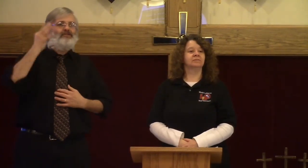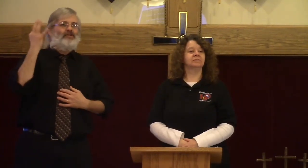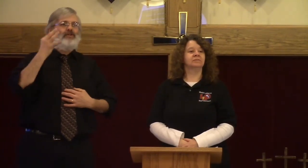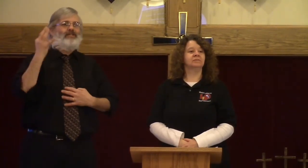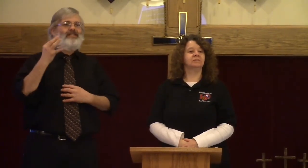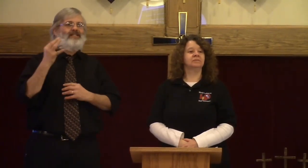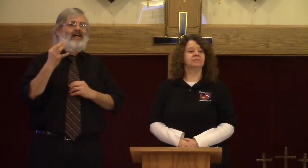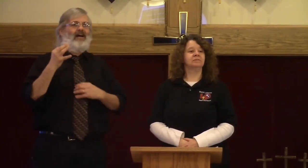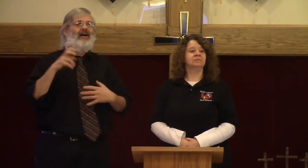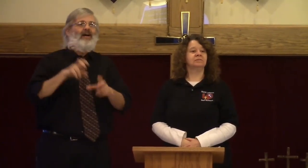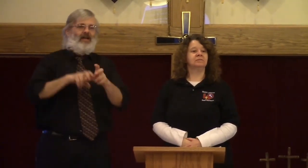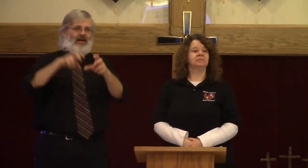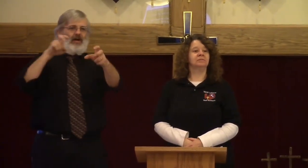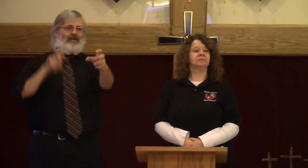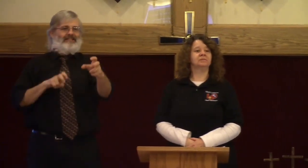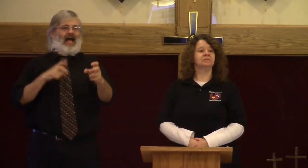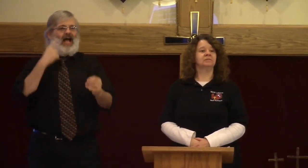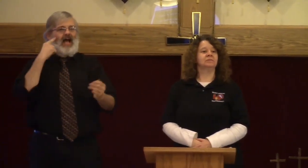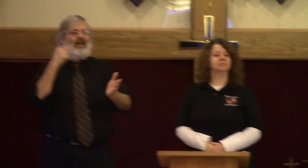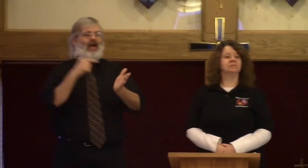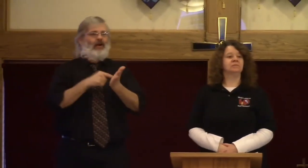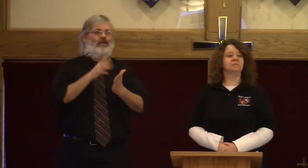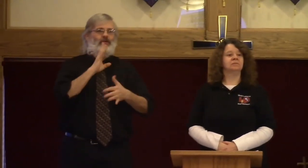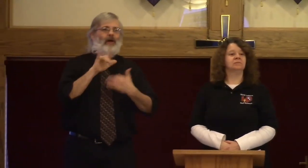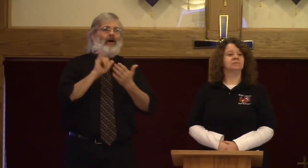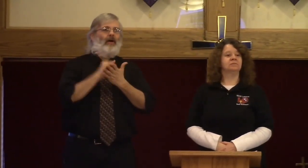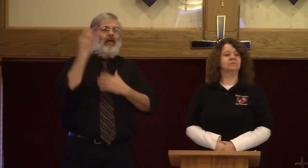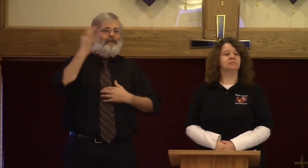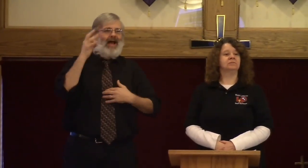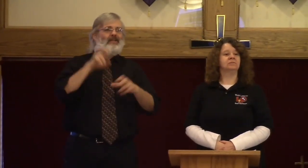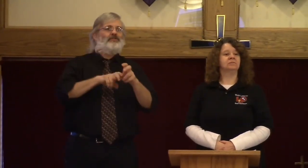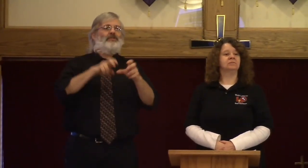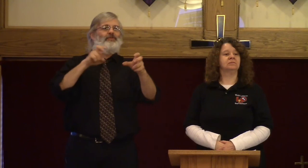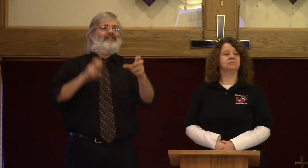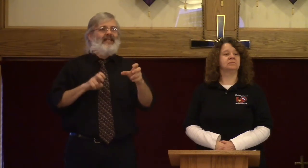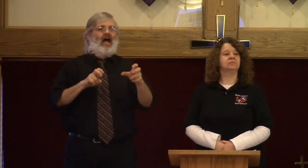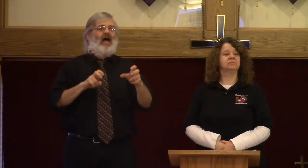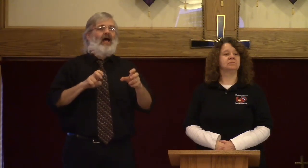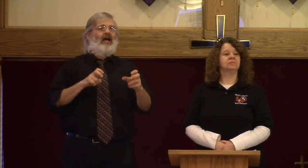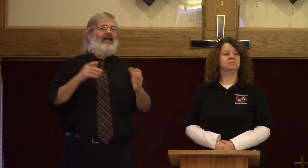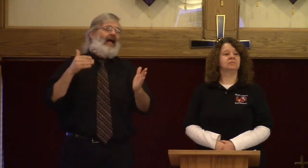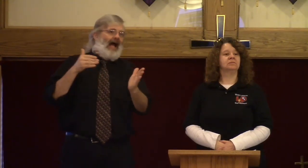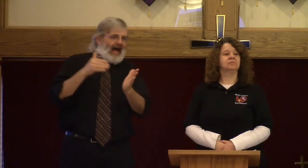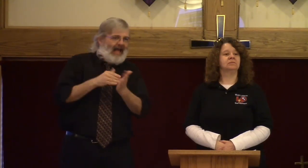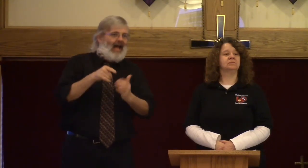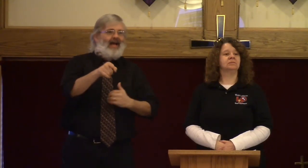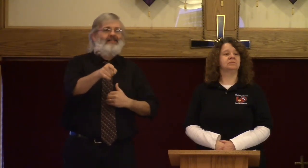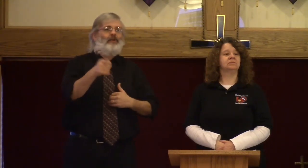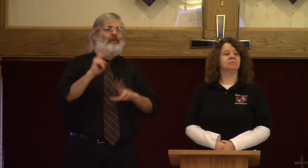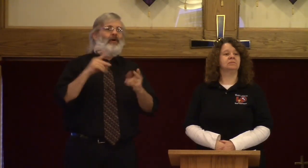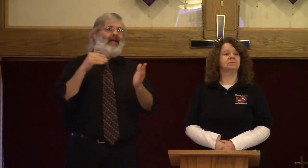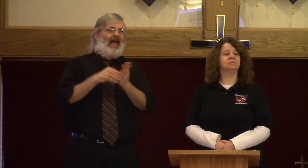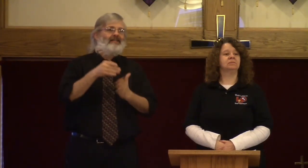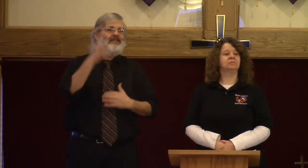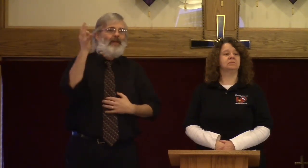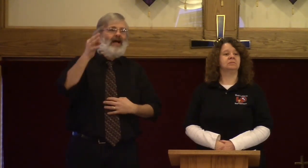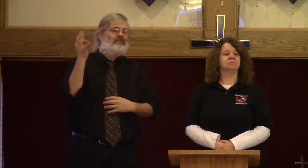Pastors resign. I know I'm talking about pastors resign again. There are people against the pastors.